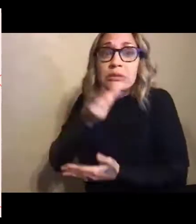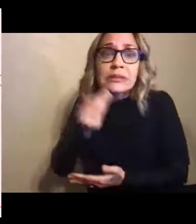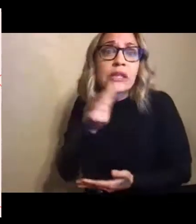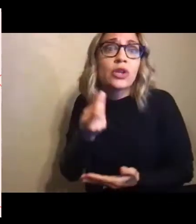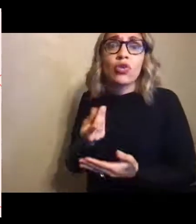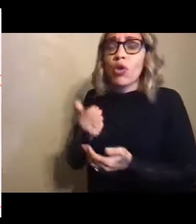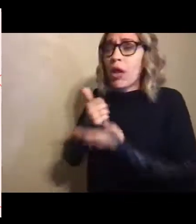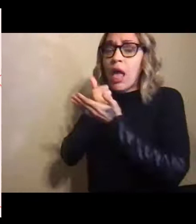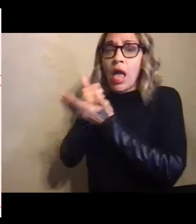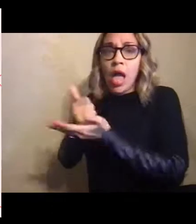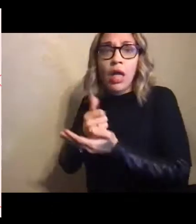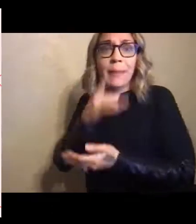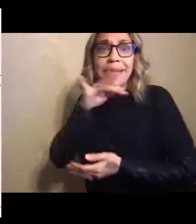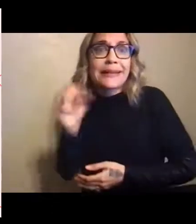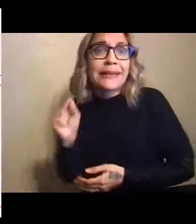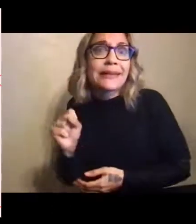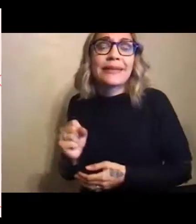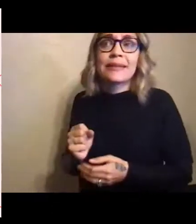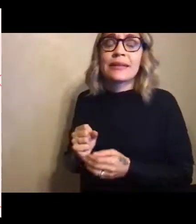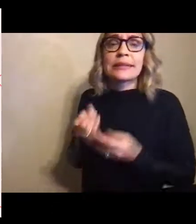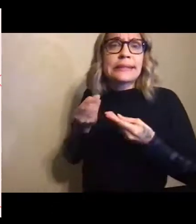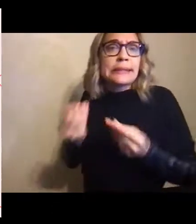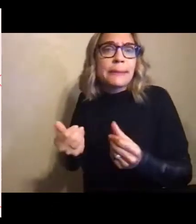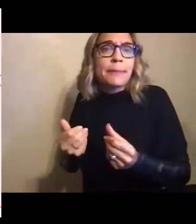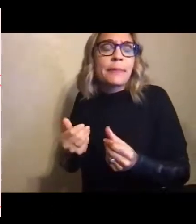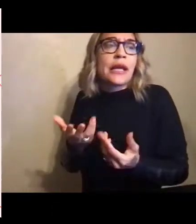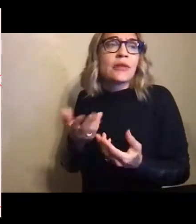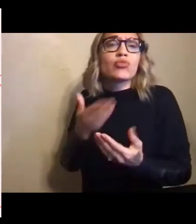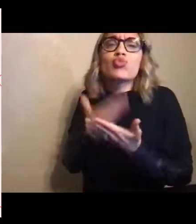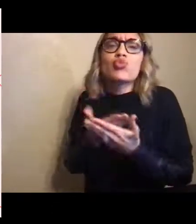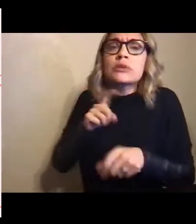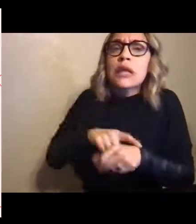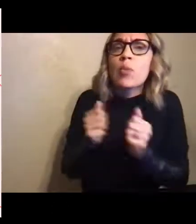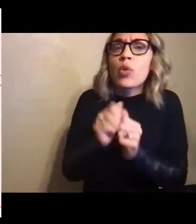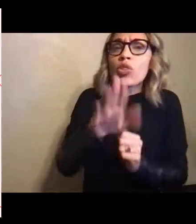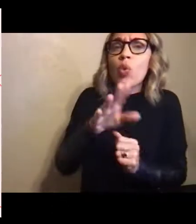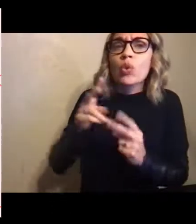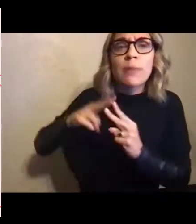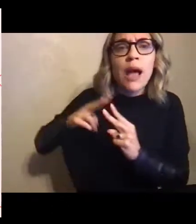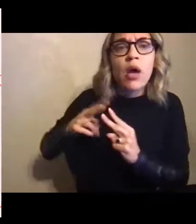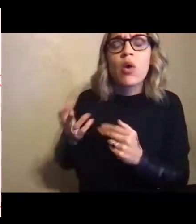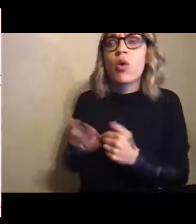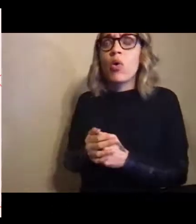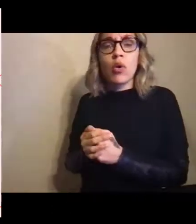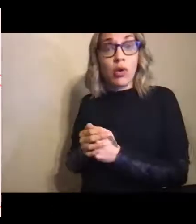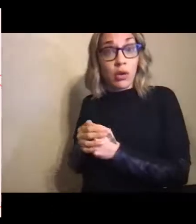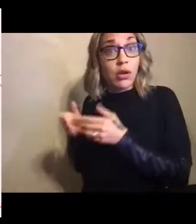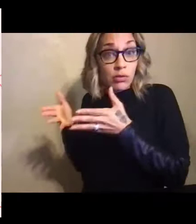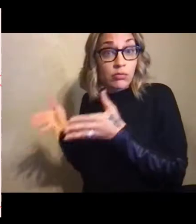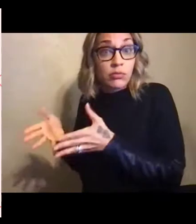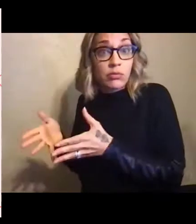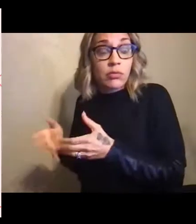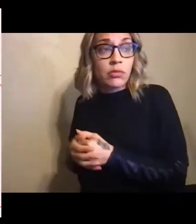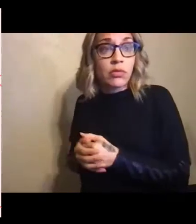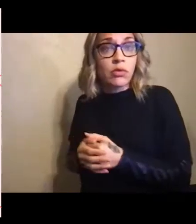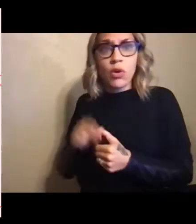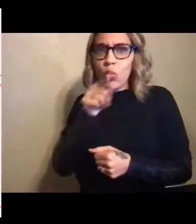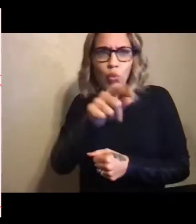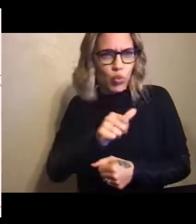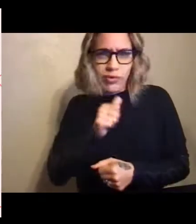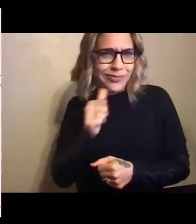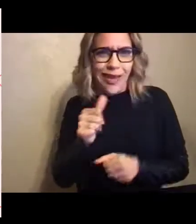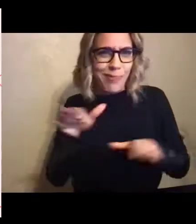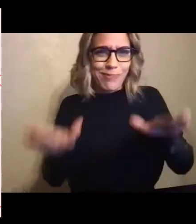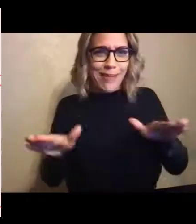But when you're at home cooking dinner, helping the kids, or spending time, good quality time with your spouse or your partner,